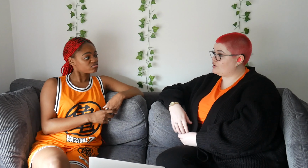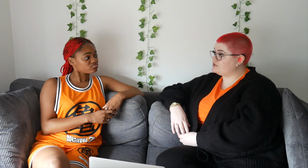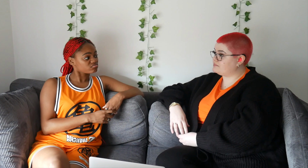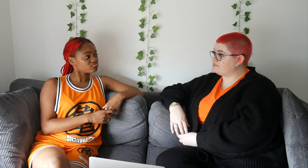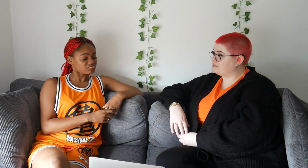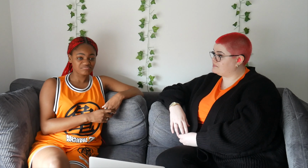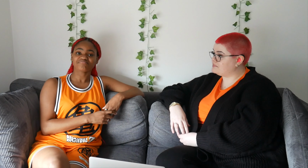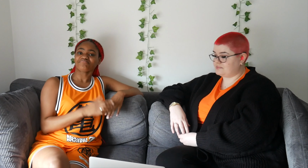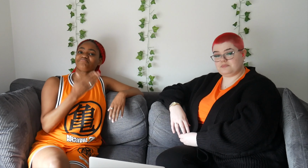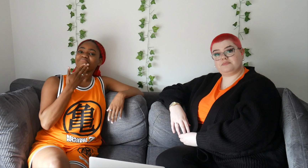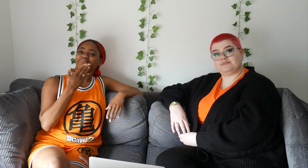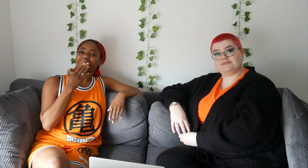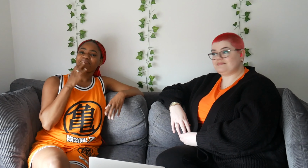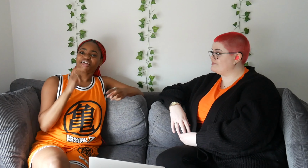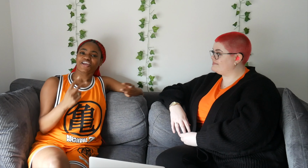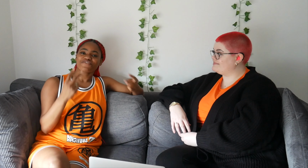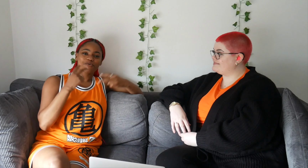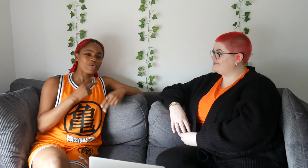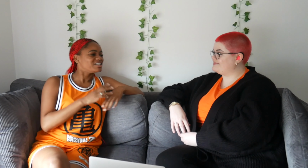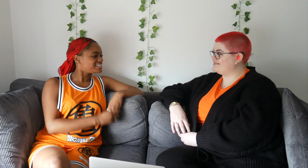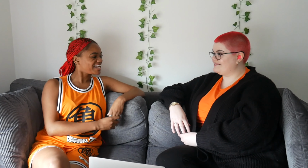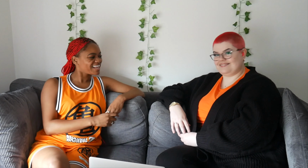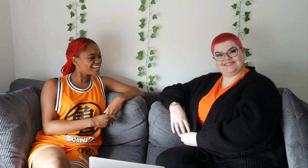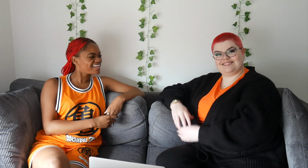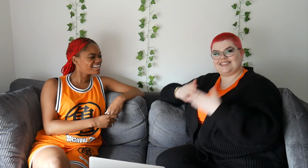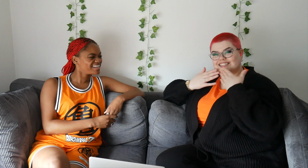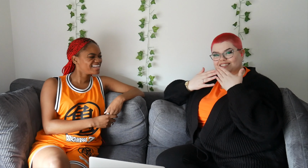good. Thank you for watching. Thank you.